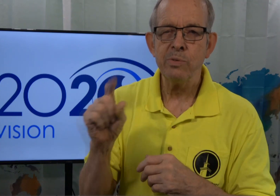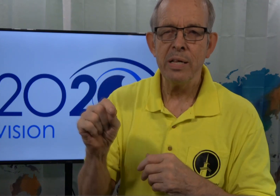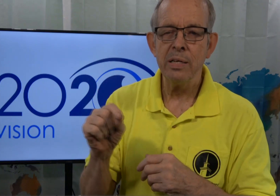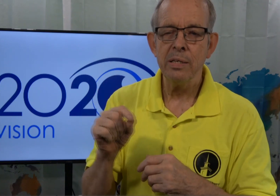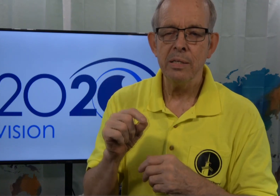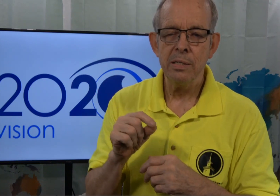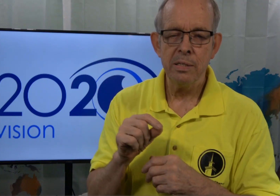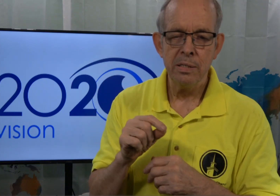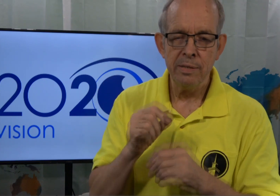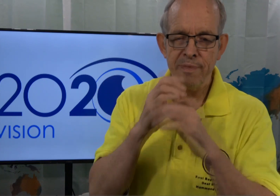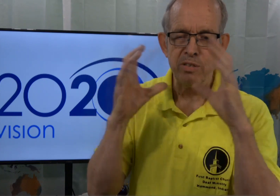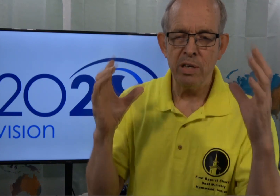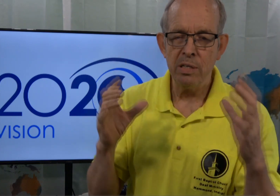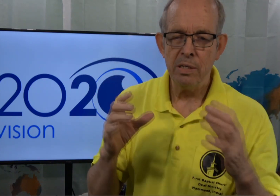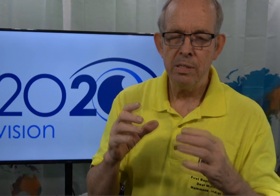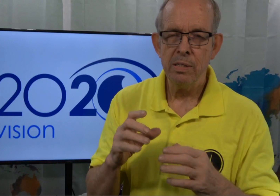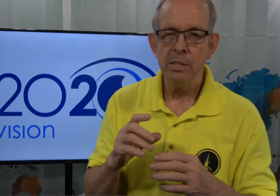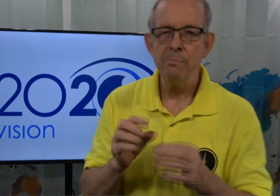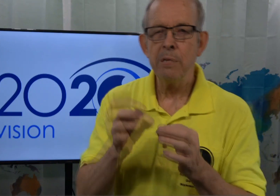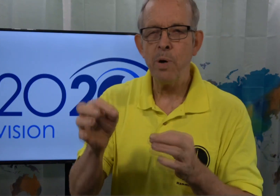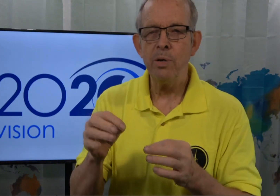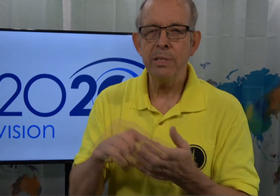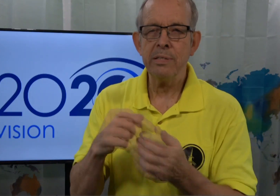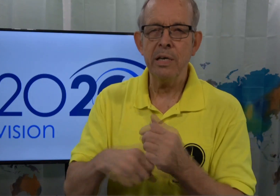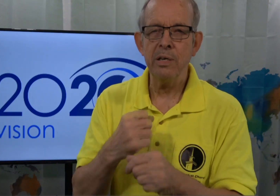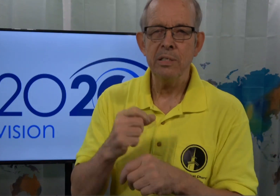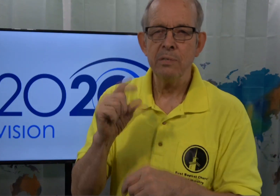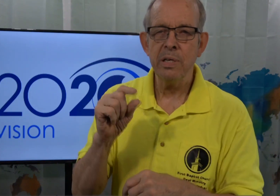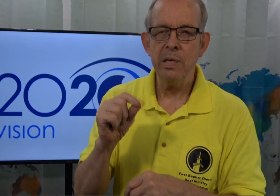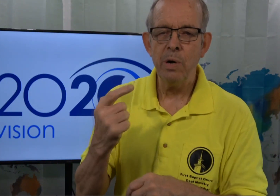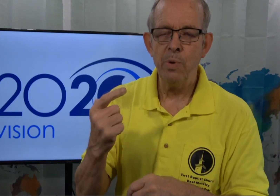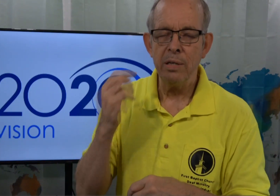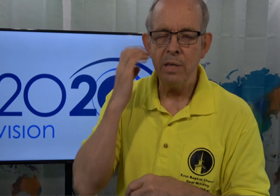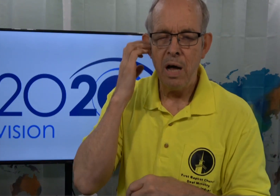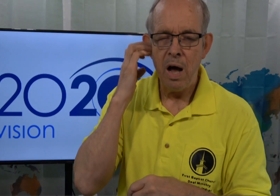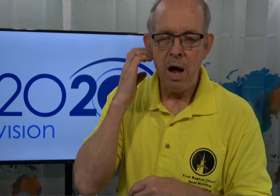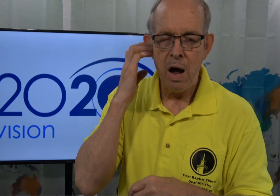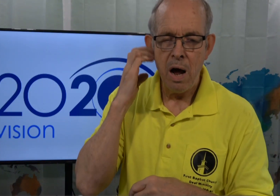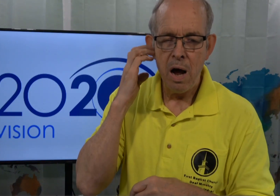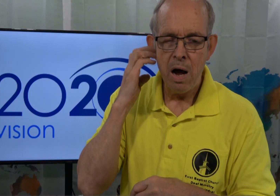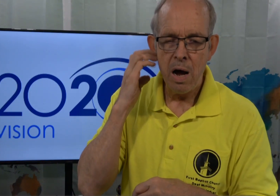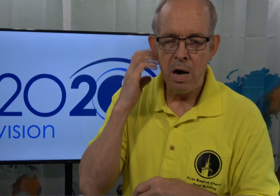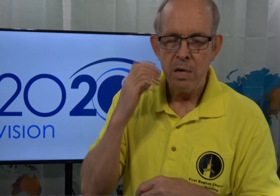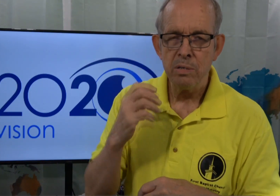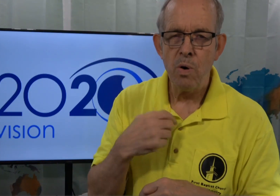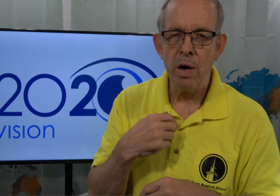2020. Vision. But this year, 2021. So I